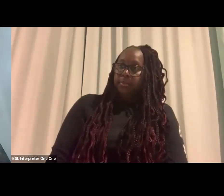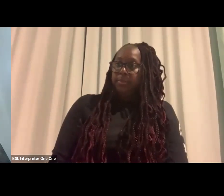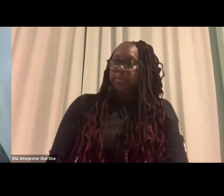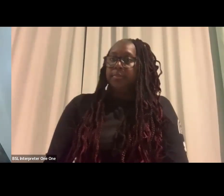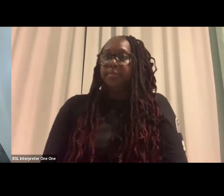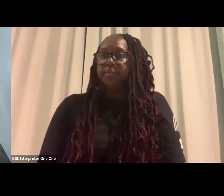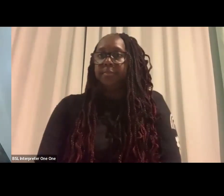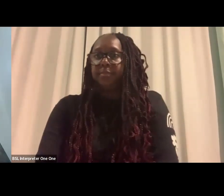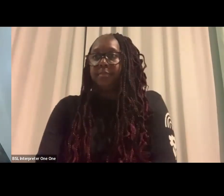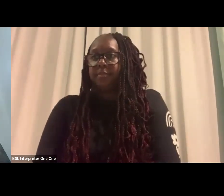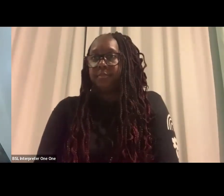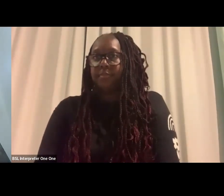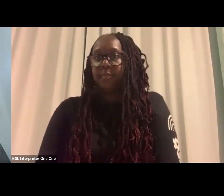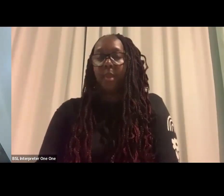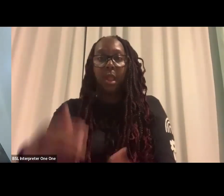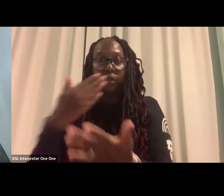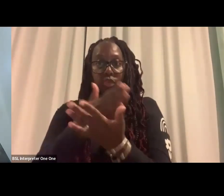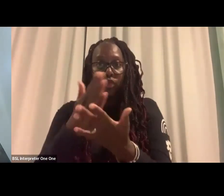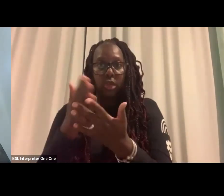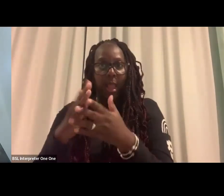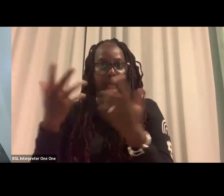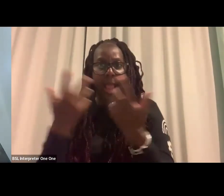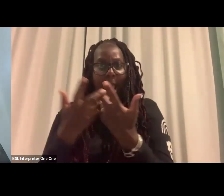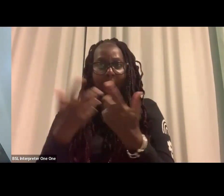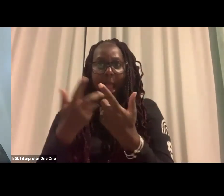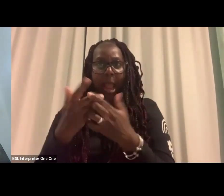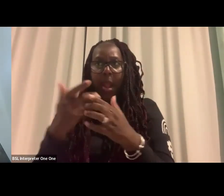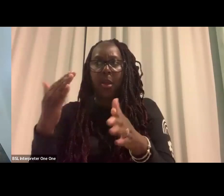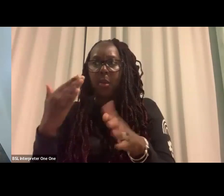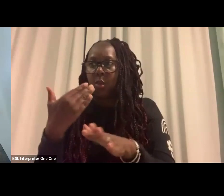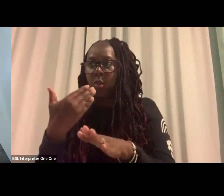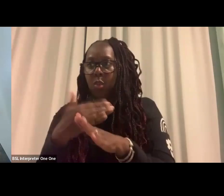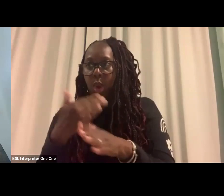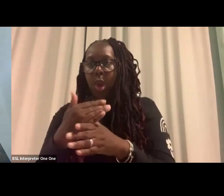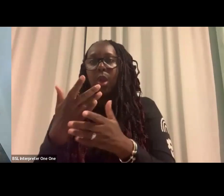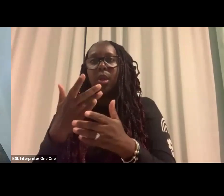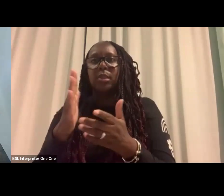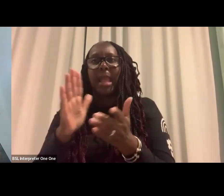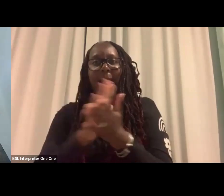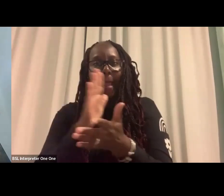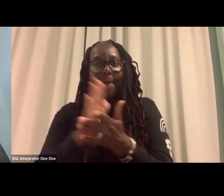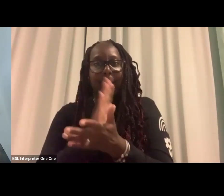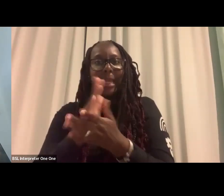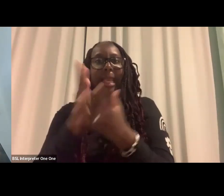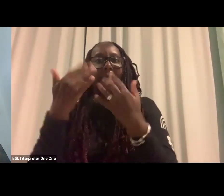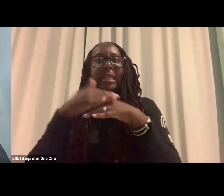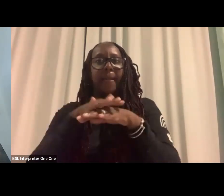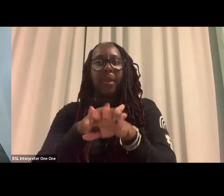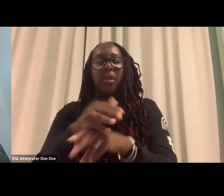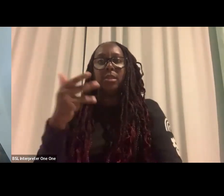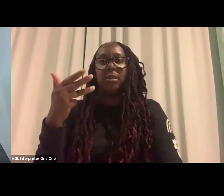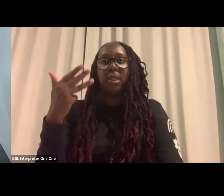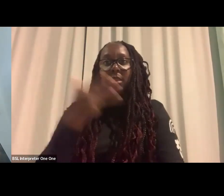Okay, so I think I share a little bit on how gross national happiness philosophy emerged in 1980s when